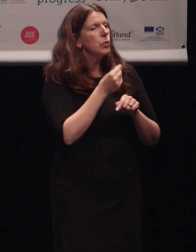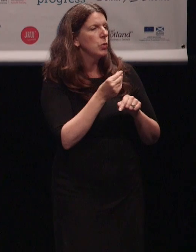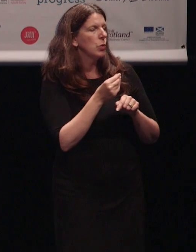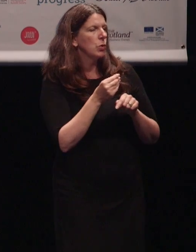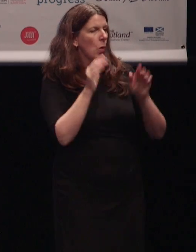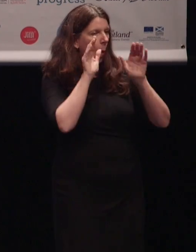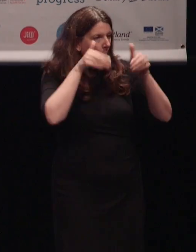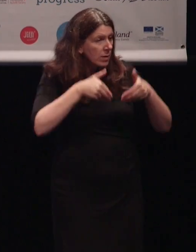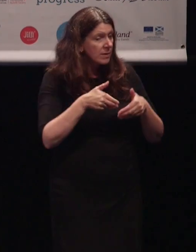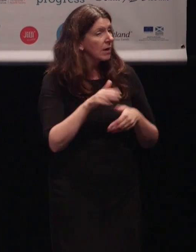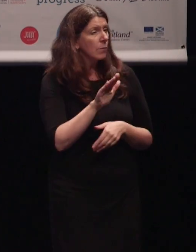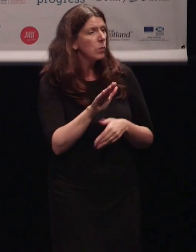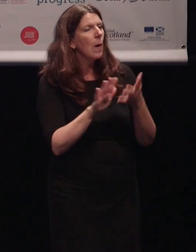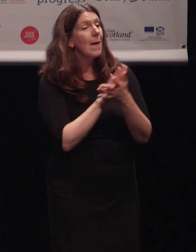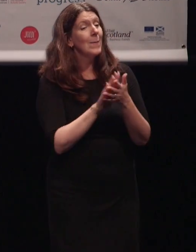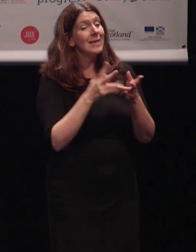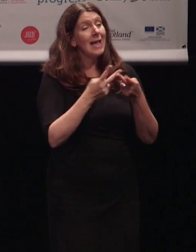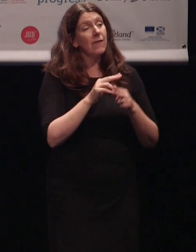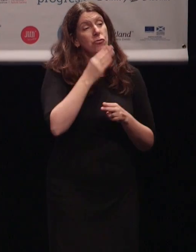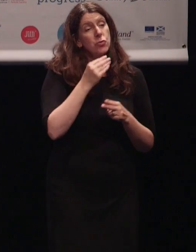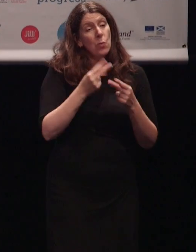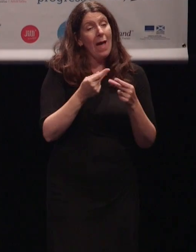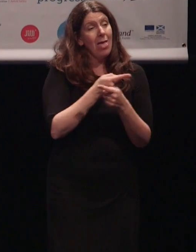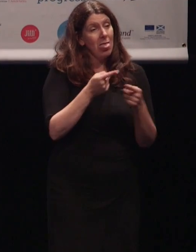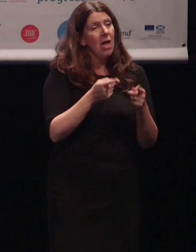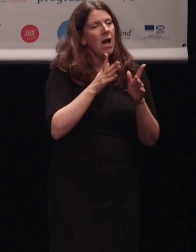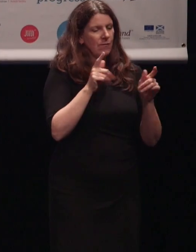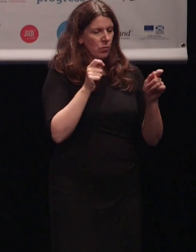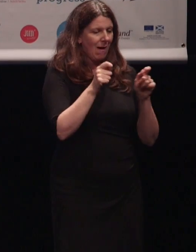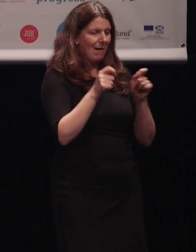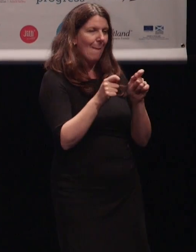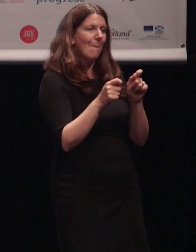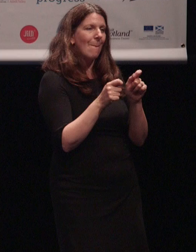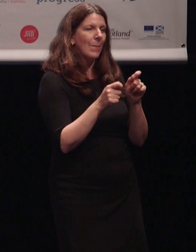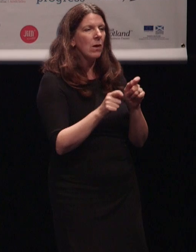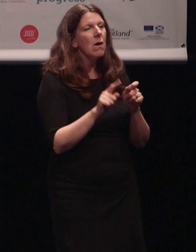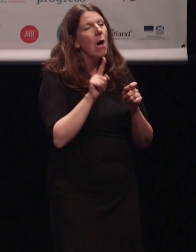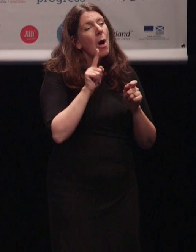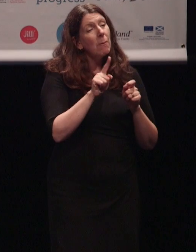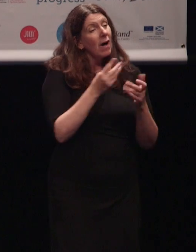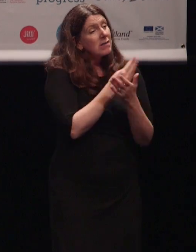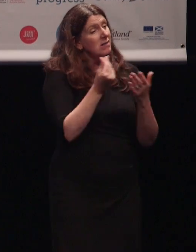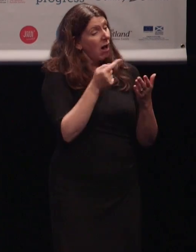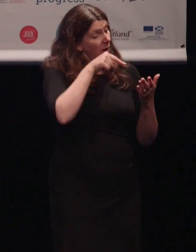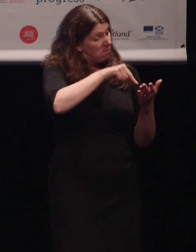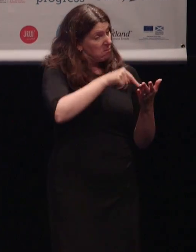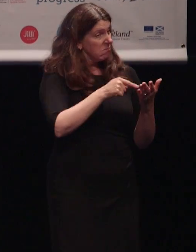with people with autism, you have to adapt it. But especially in working with staff, I find it very